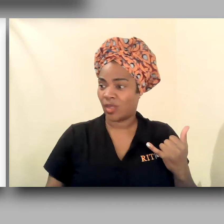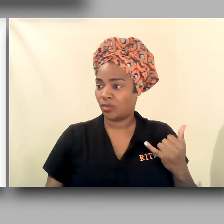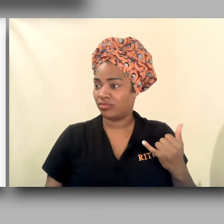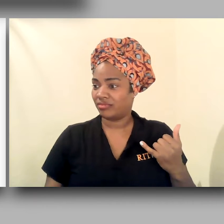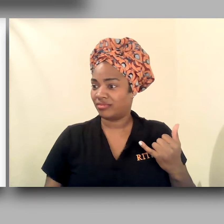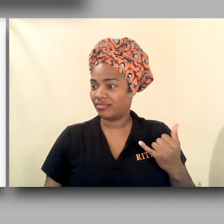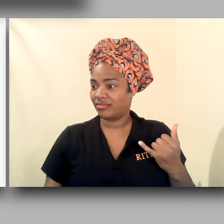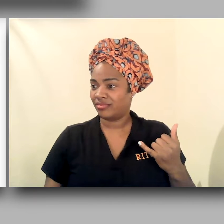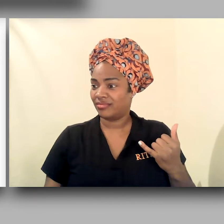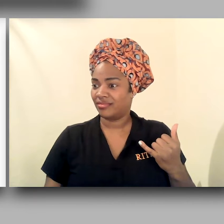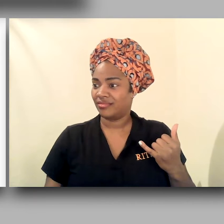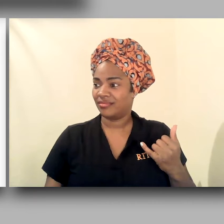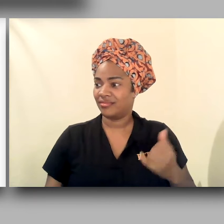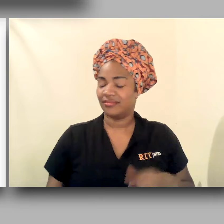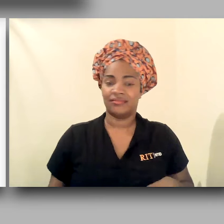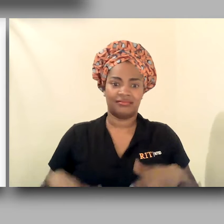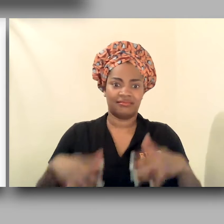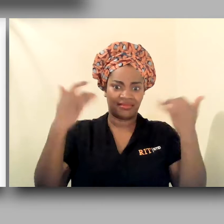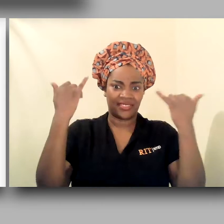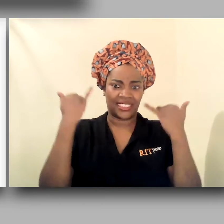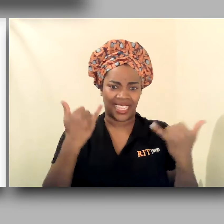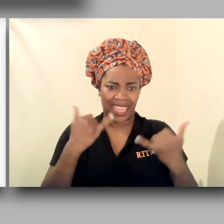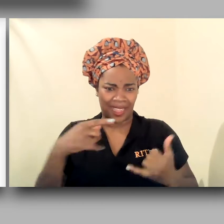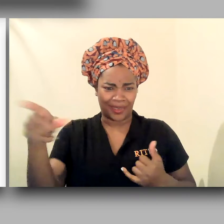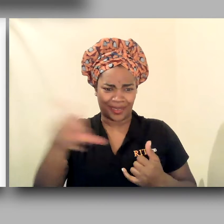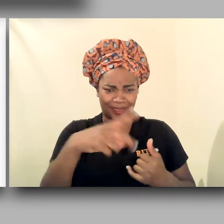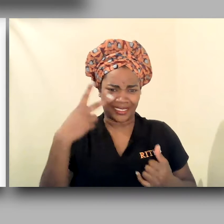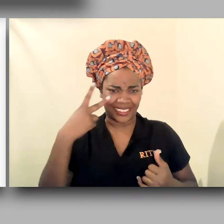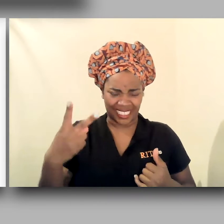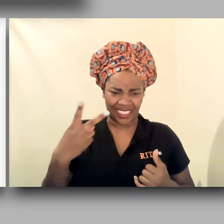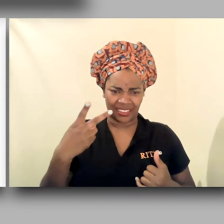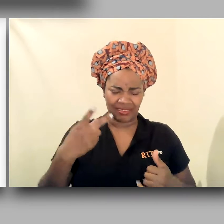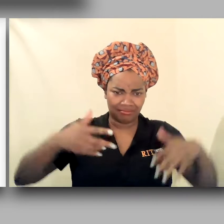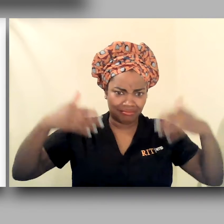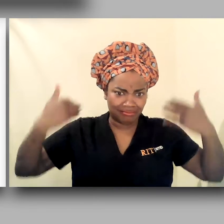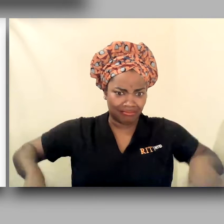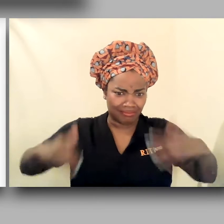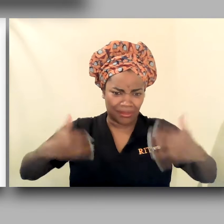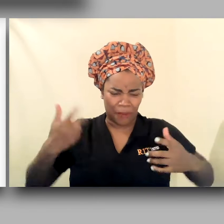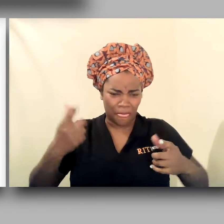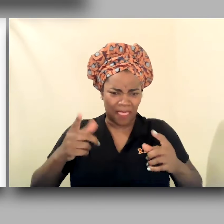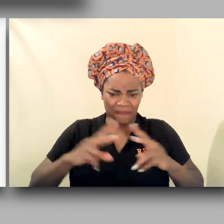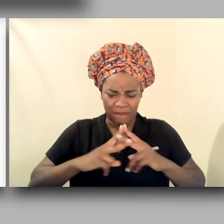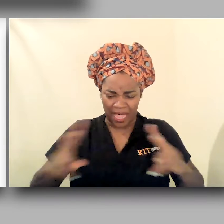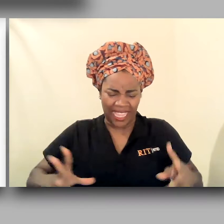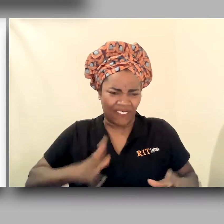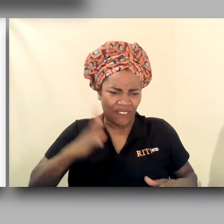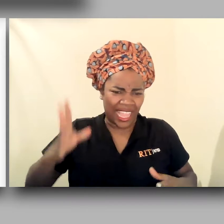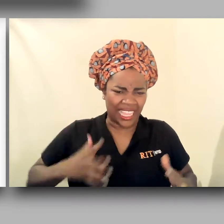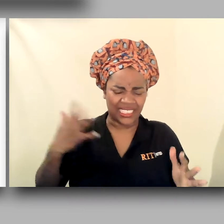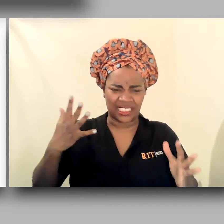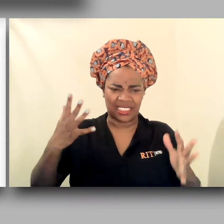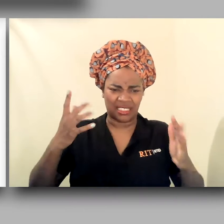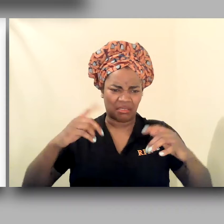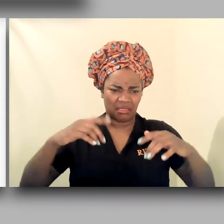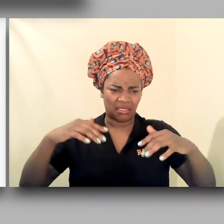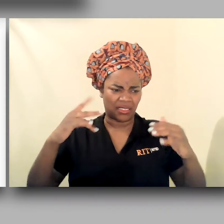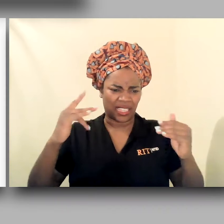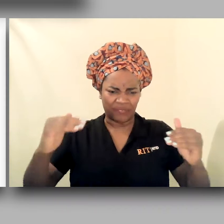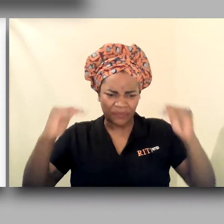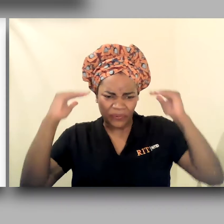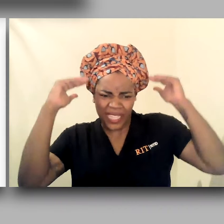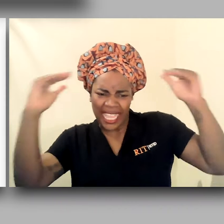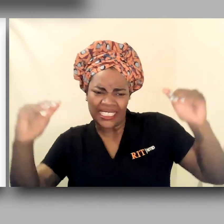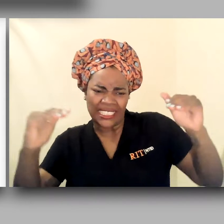So now you guys have seen how elaborate these have become and how